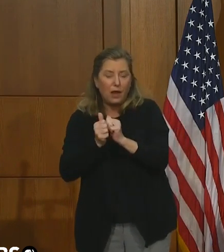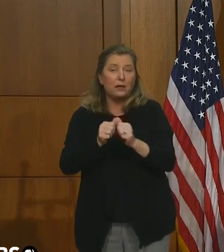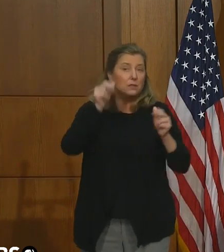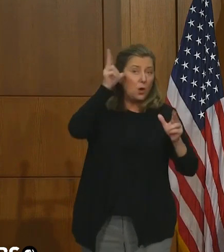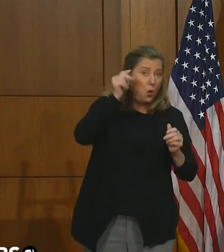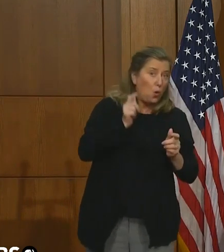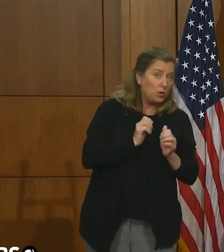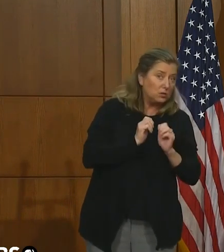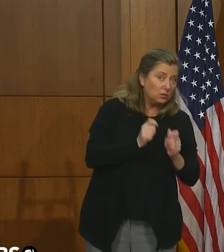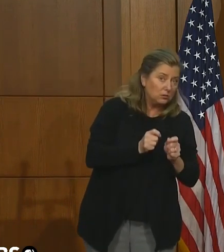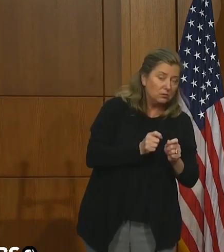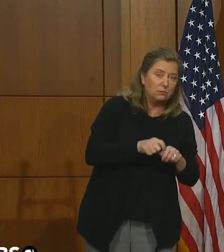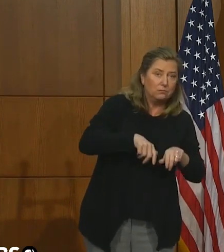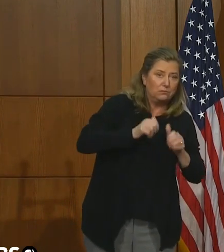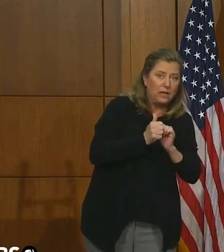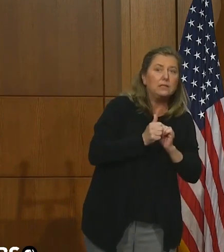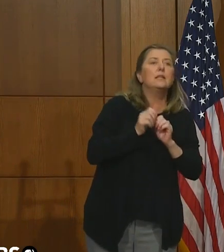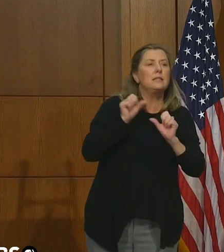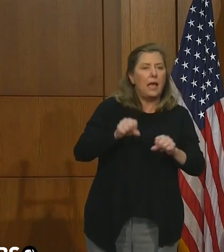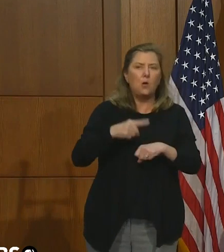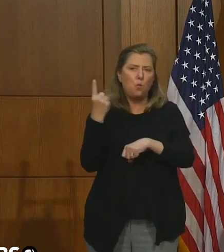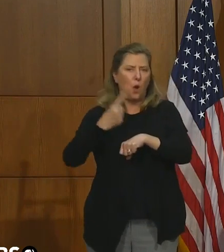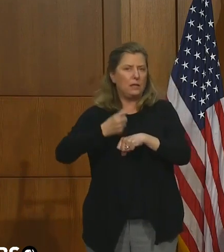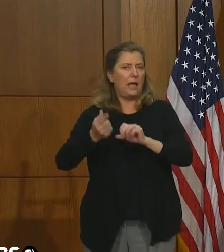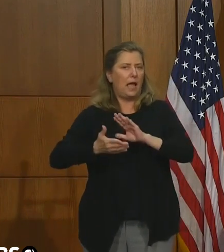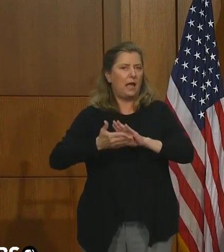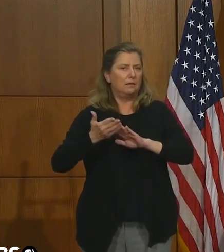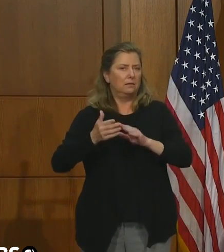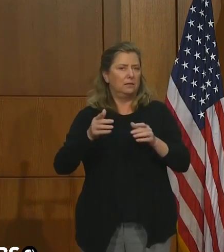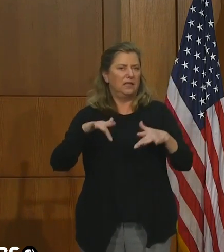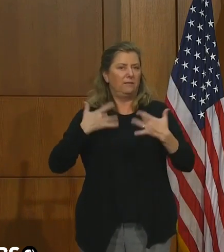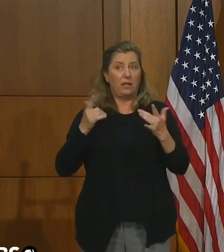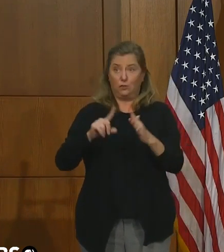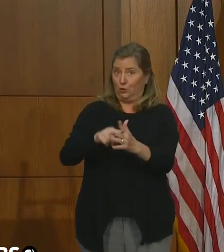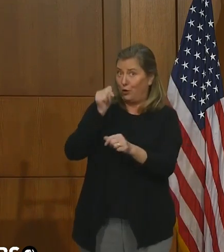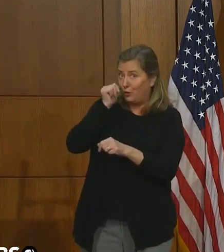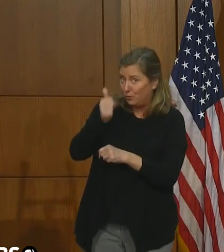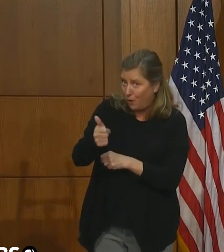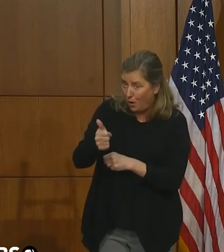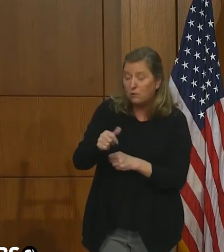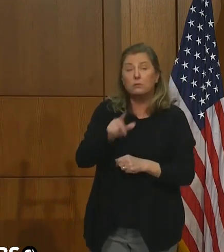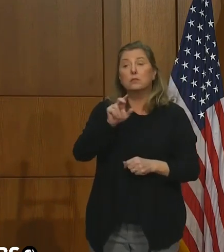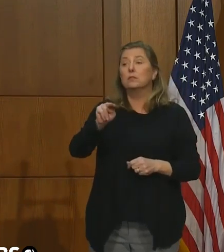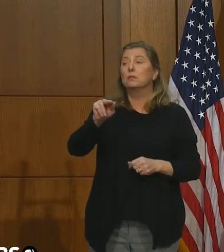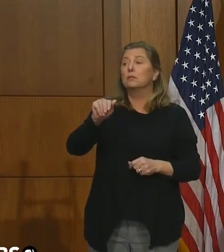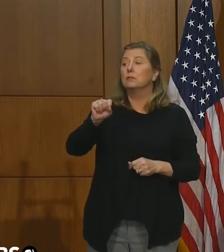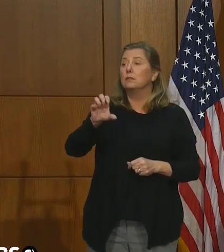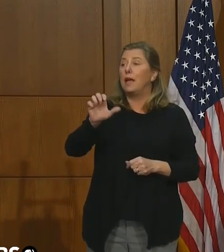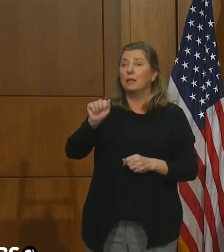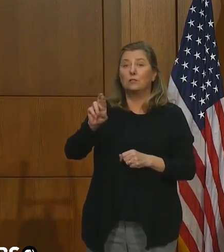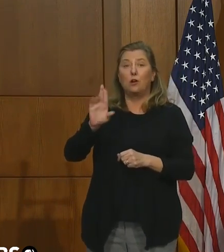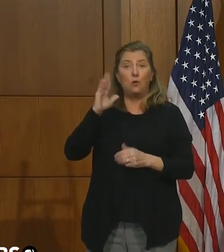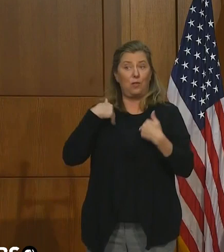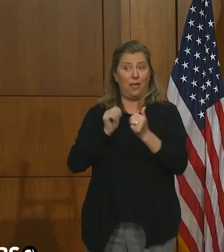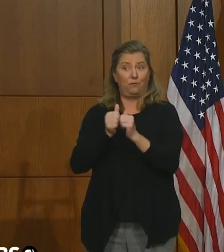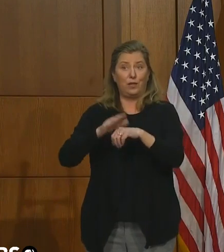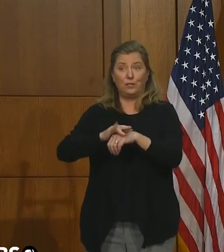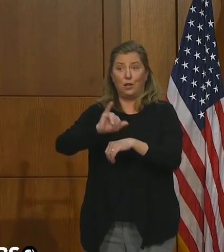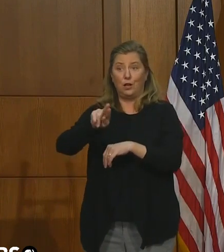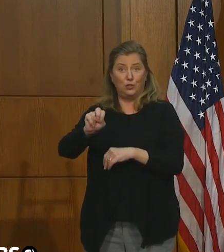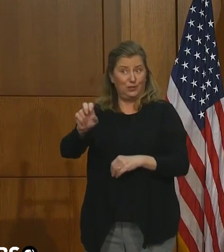single-day events under strict guidelines starting tomorrow. As a matter of fact, NASCAR will be running a race on June